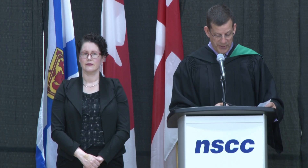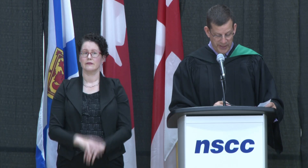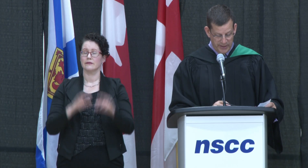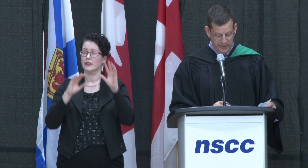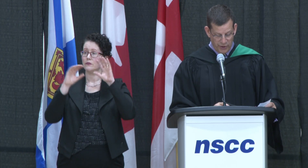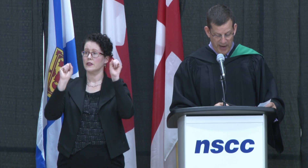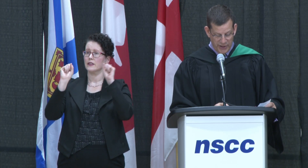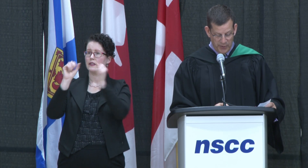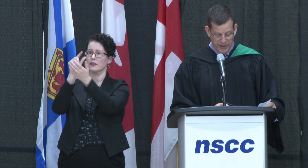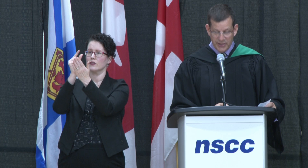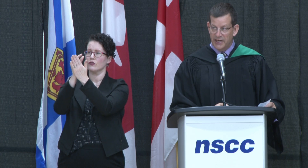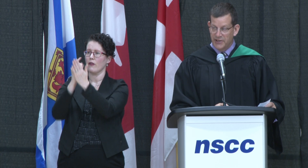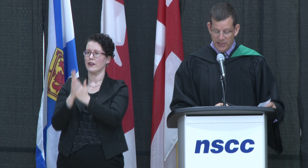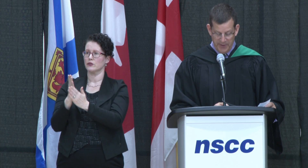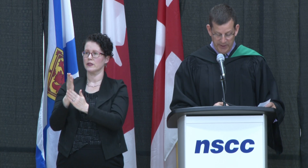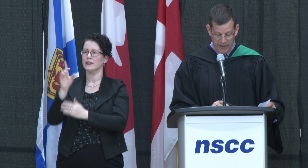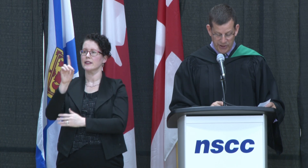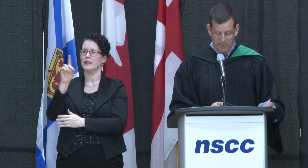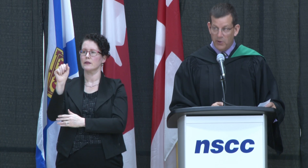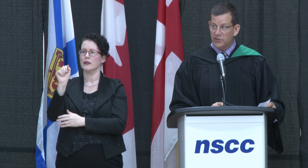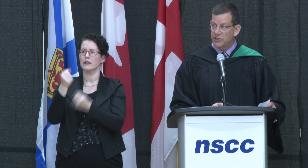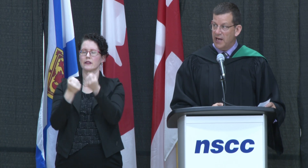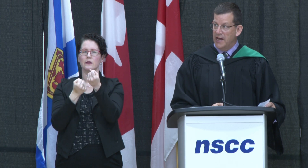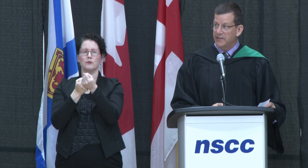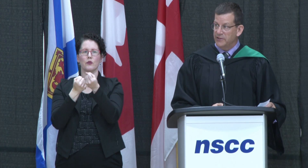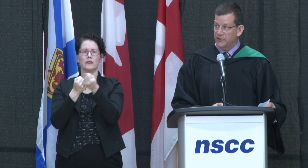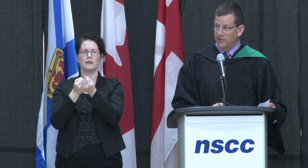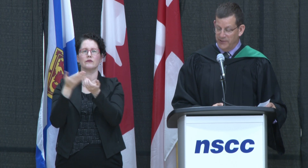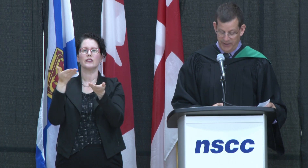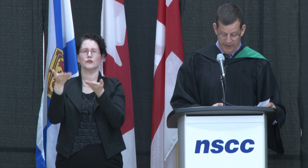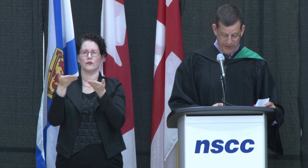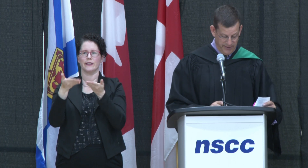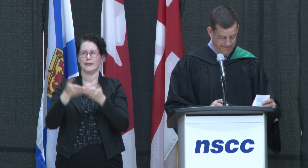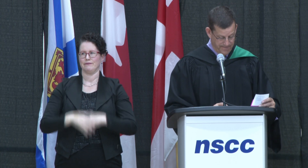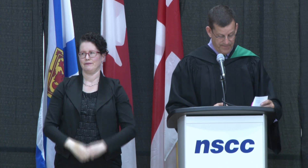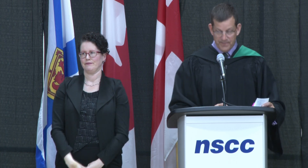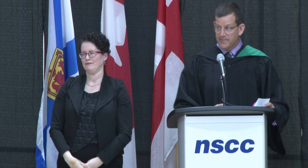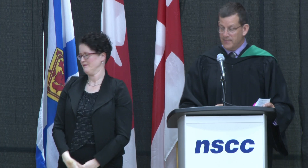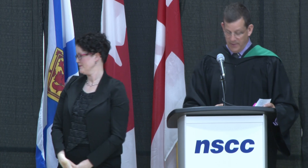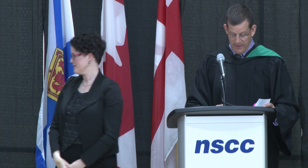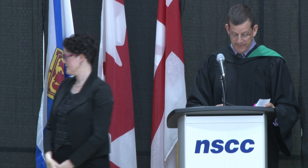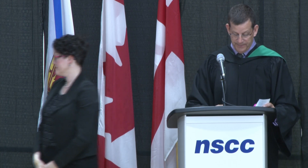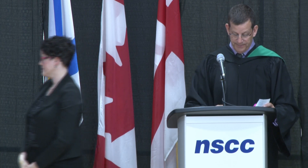Mr. President, the graduates in Disability Supports and Services.